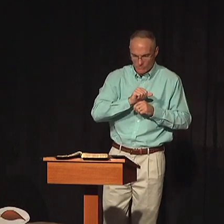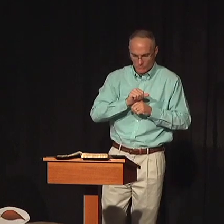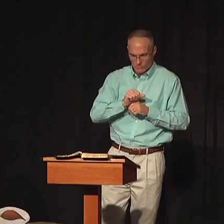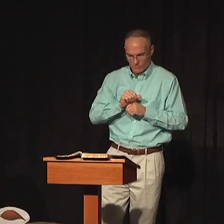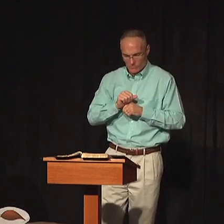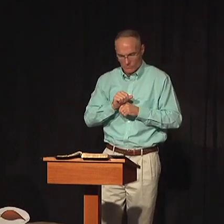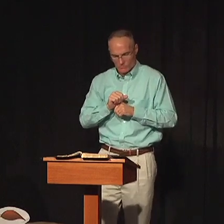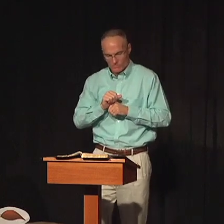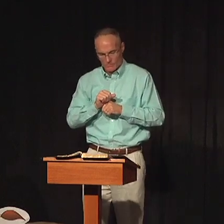them.